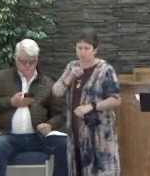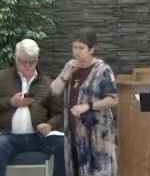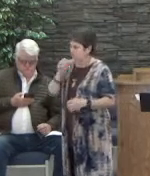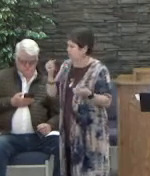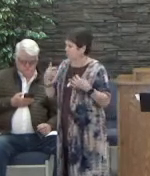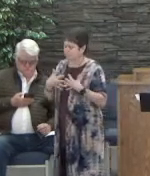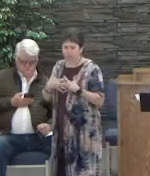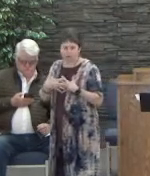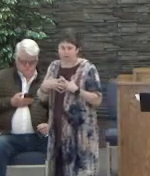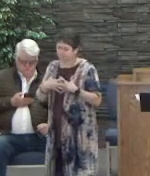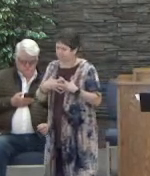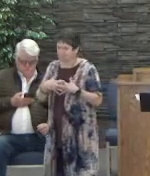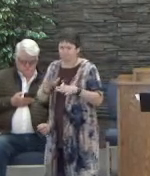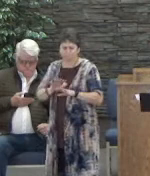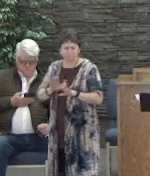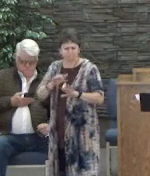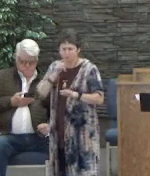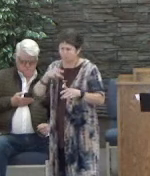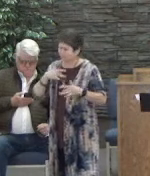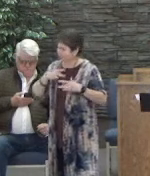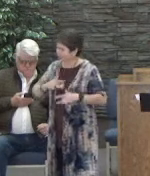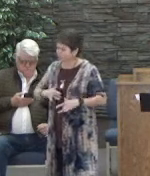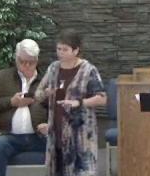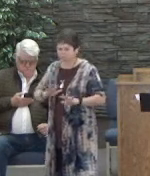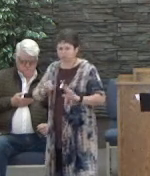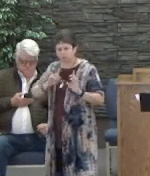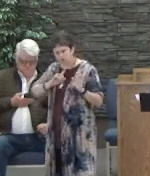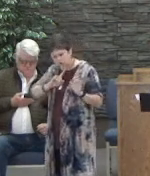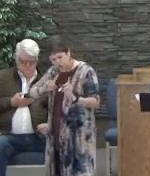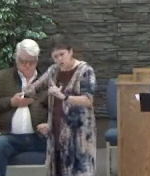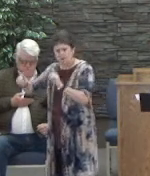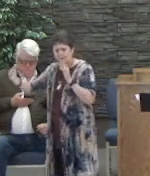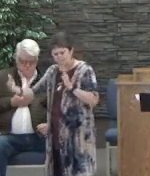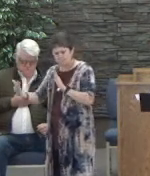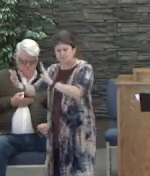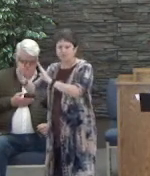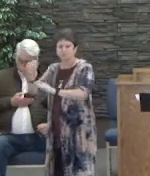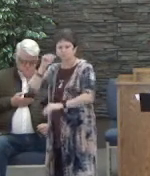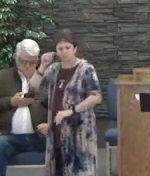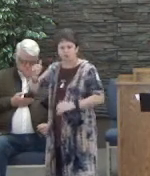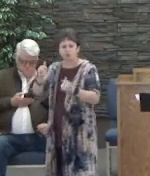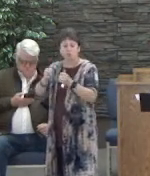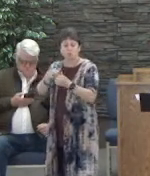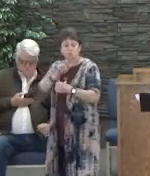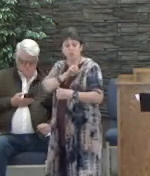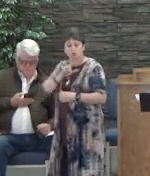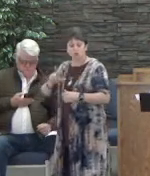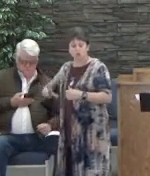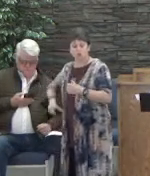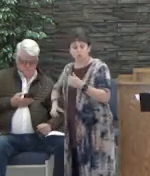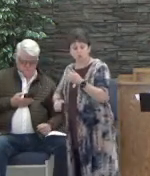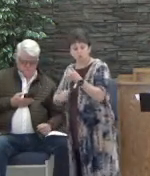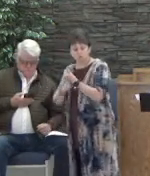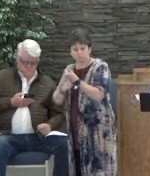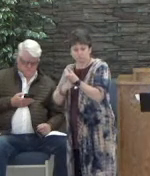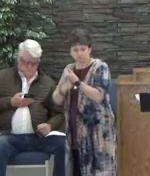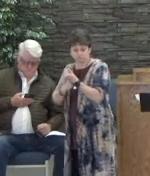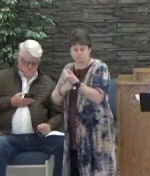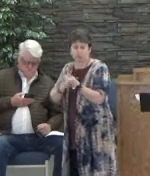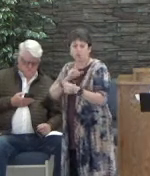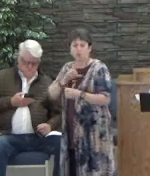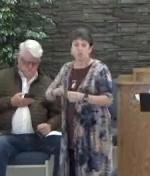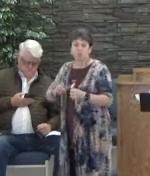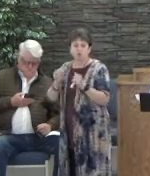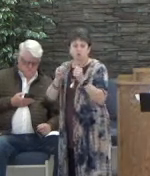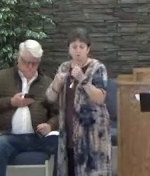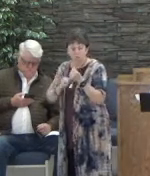be afraid. Do not be discouraged. Go out to face them tomorrow with the Lord will be with you, and the Lord will